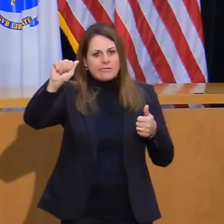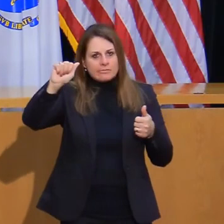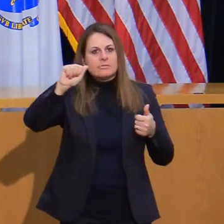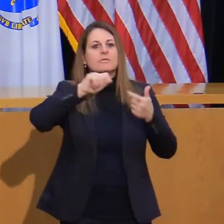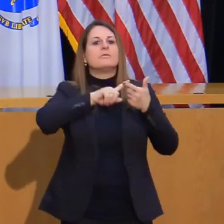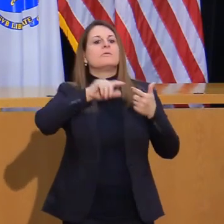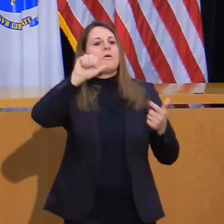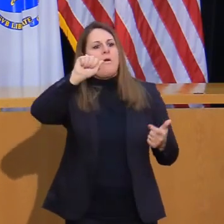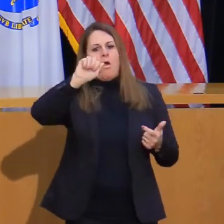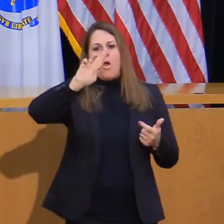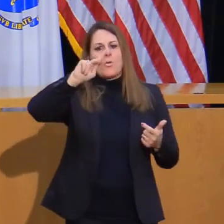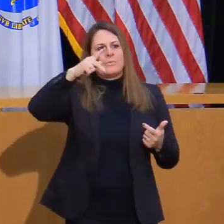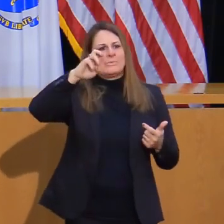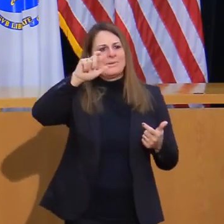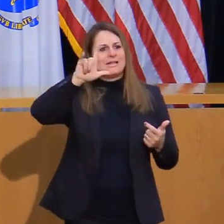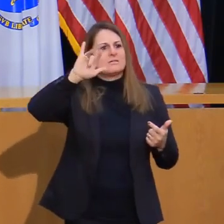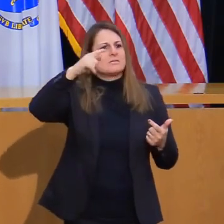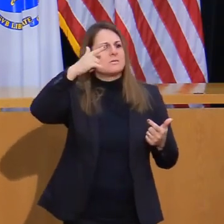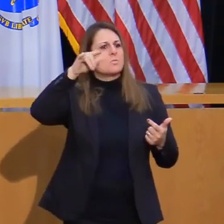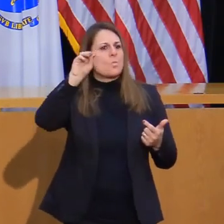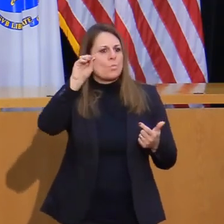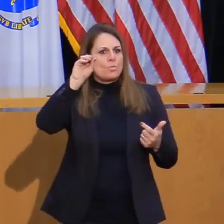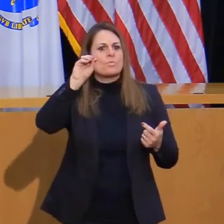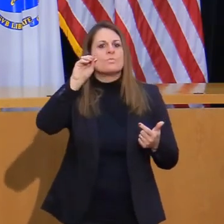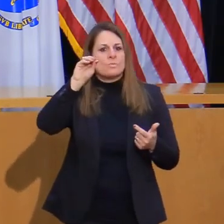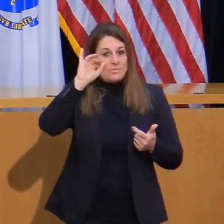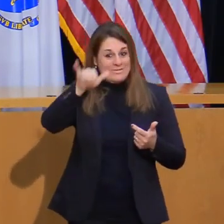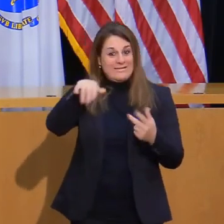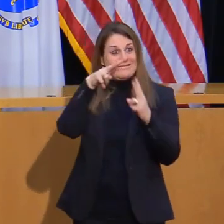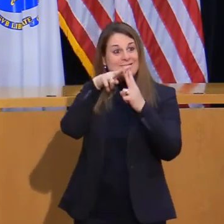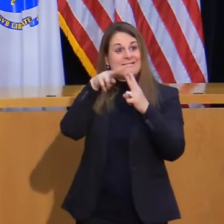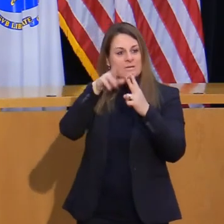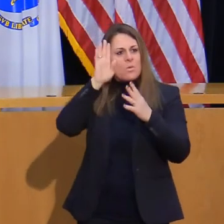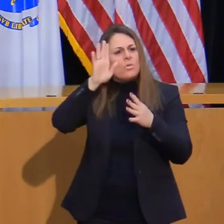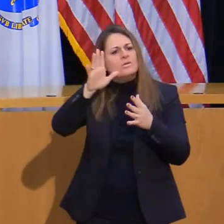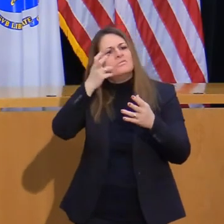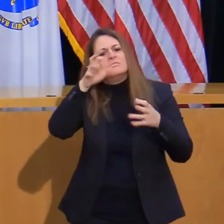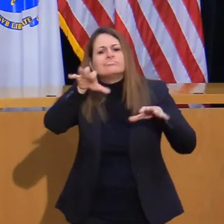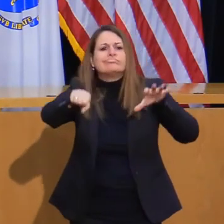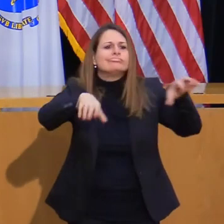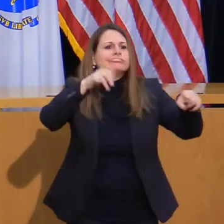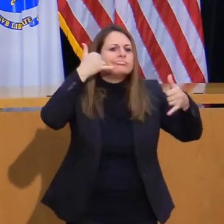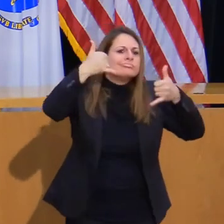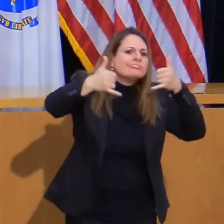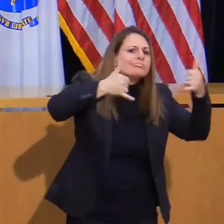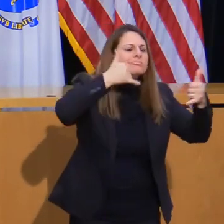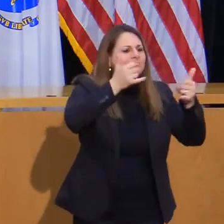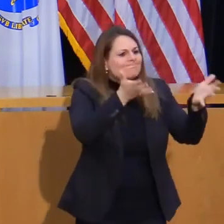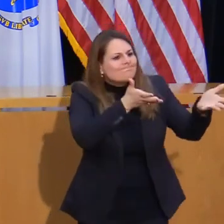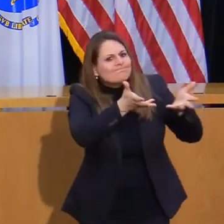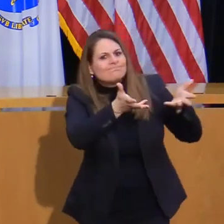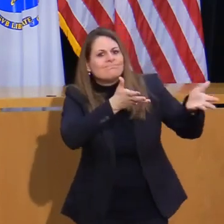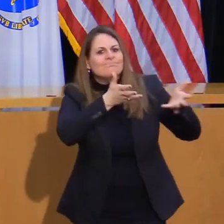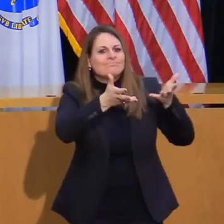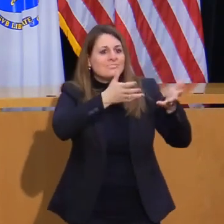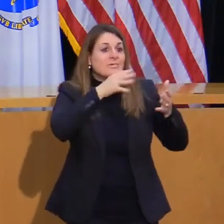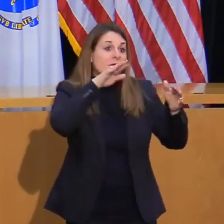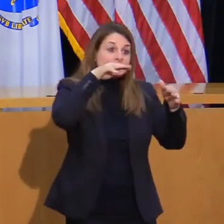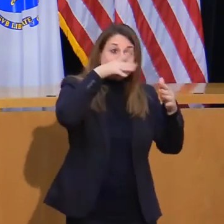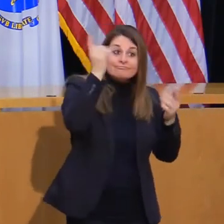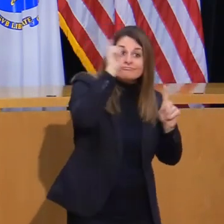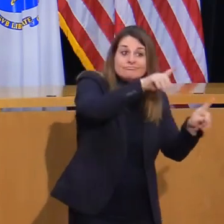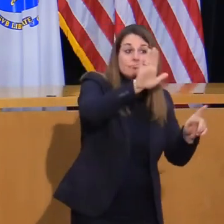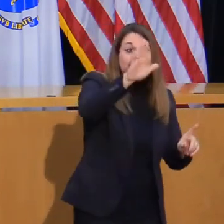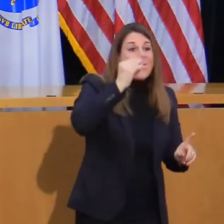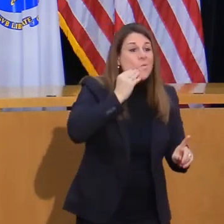in signing up for and making appointments. The data tells us that so far, those outreach efforts are